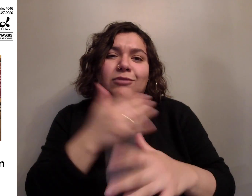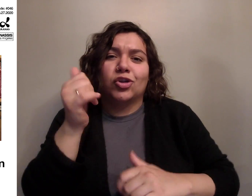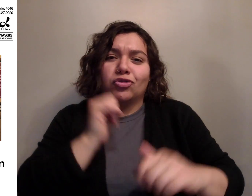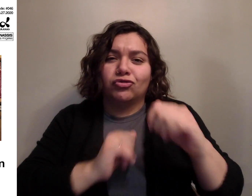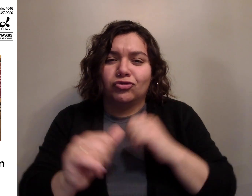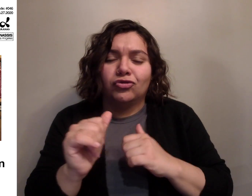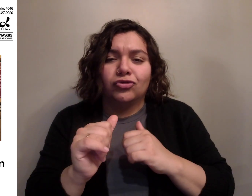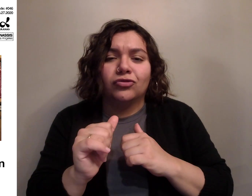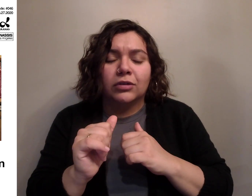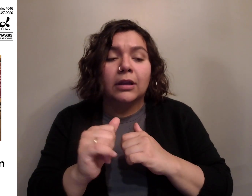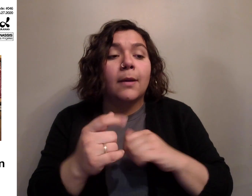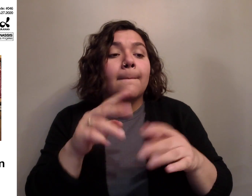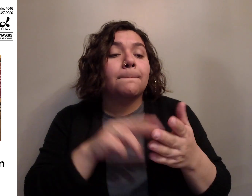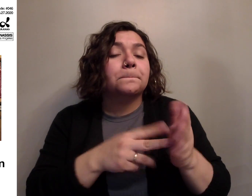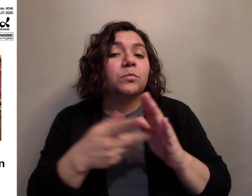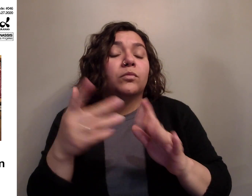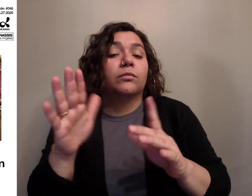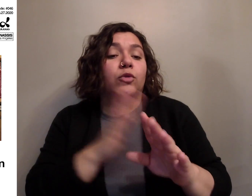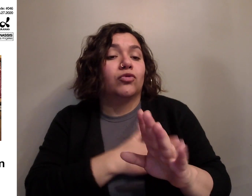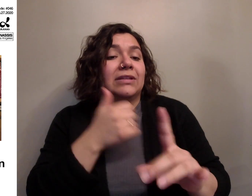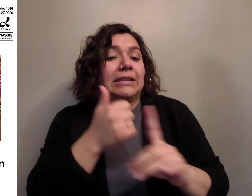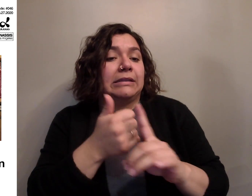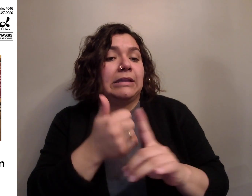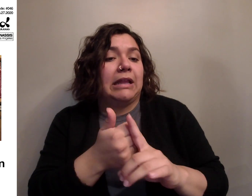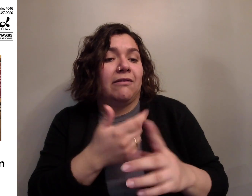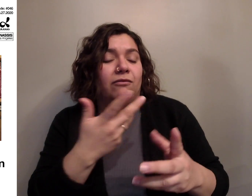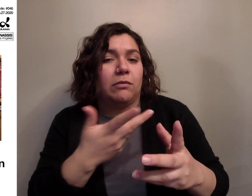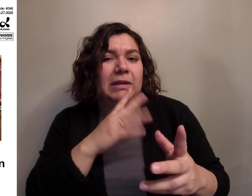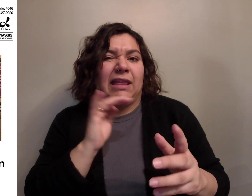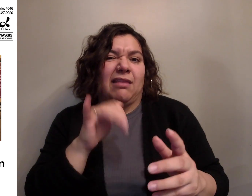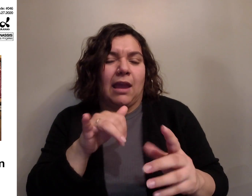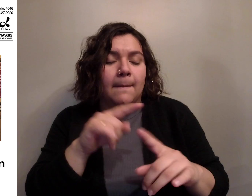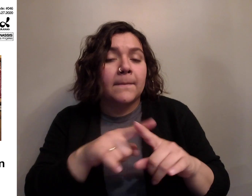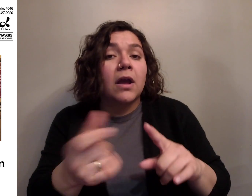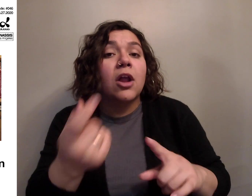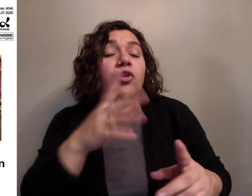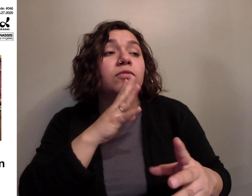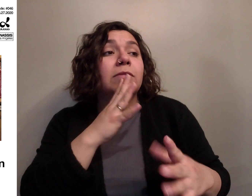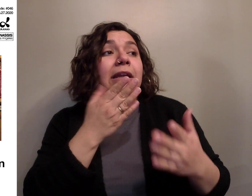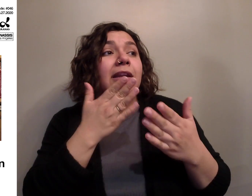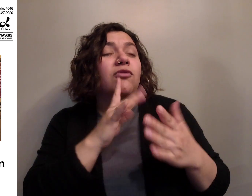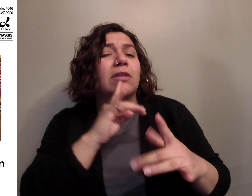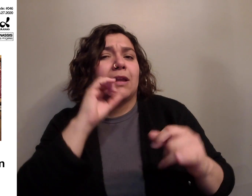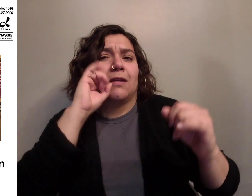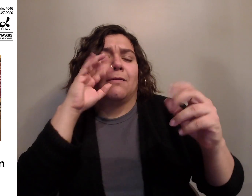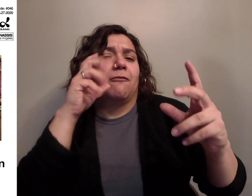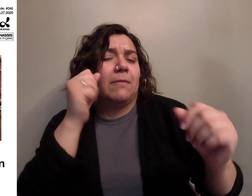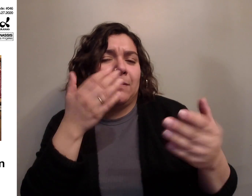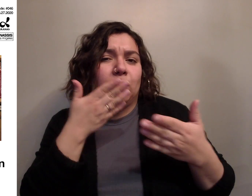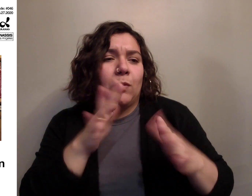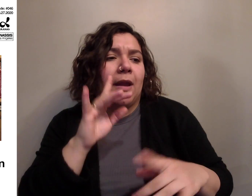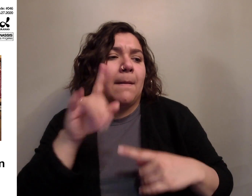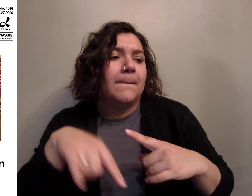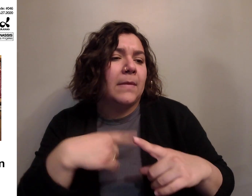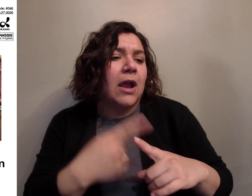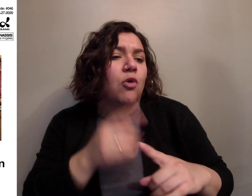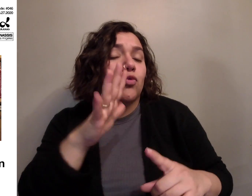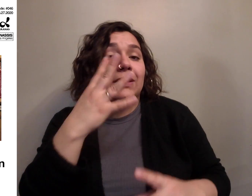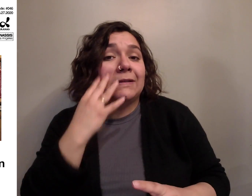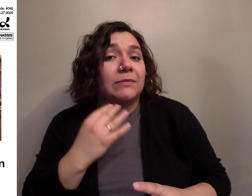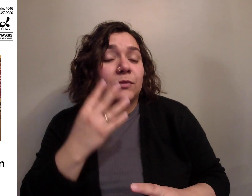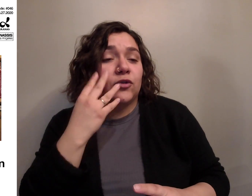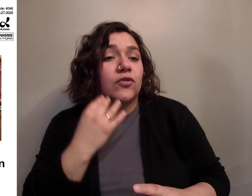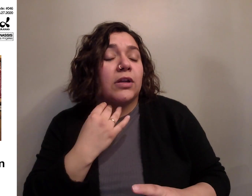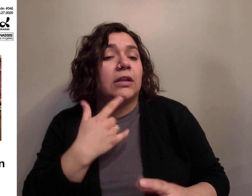given before concerts, that music will be a balm. You speak in such a